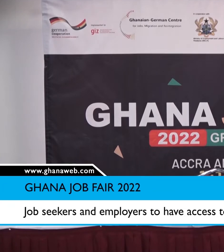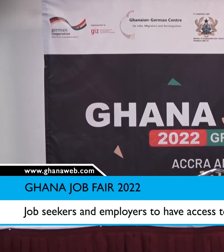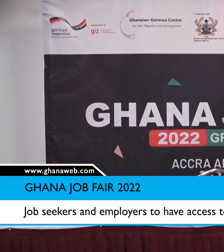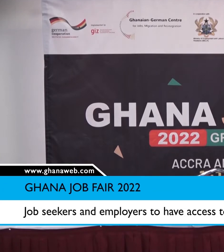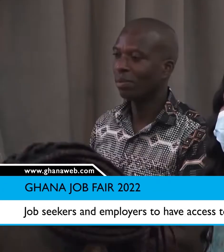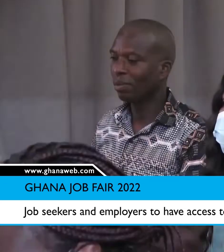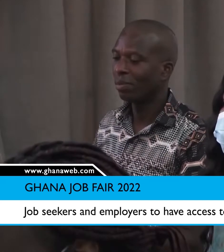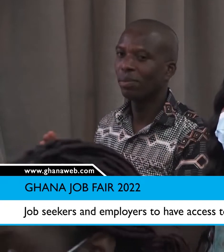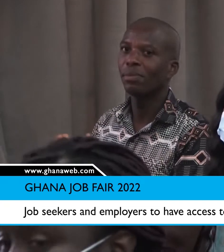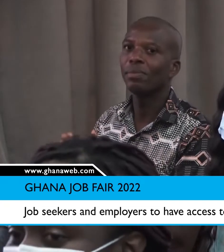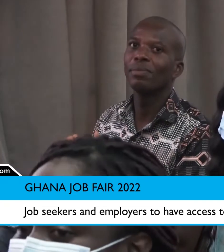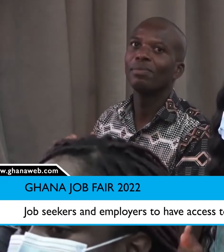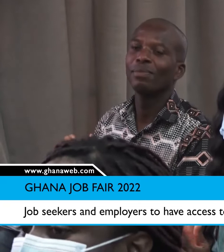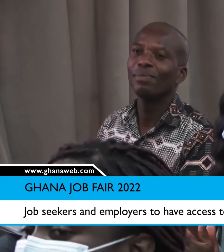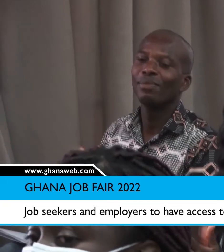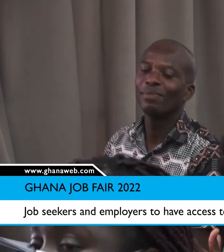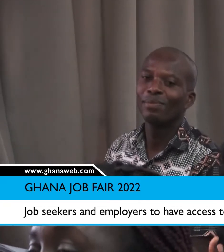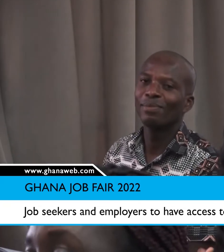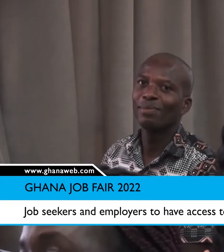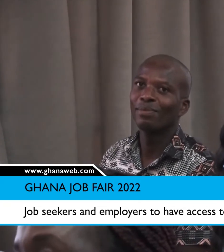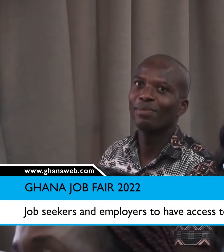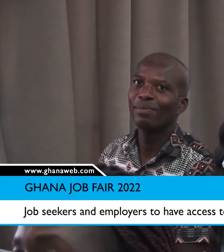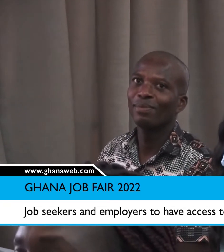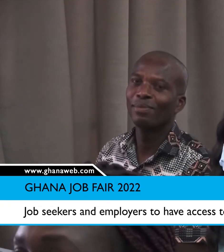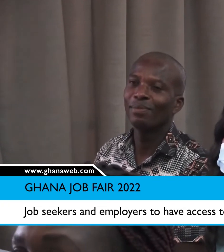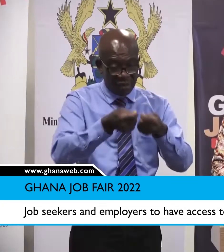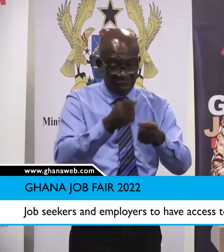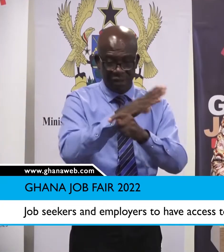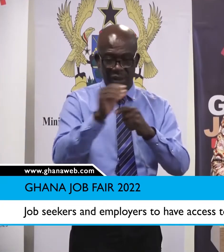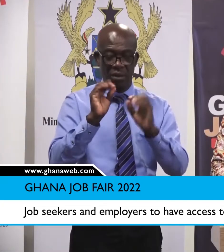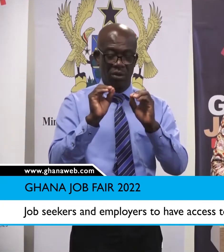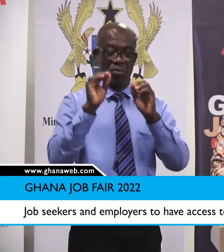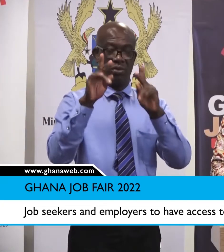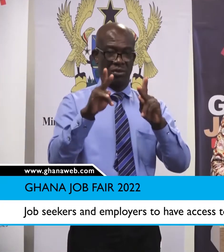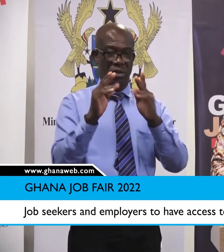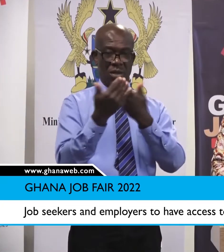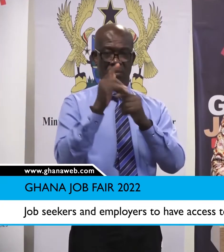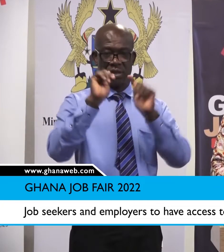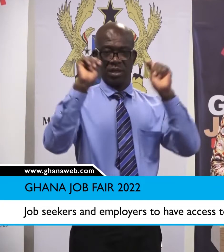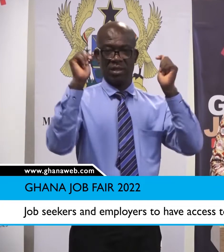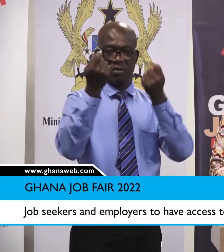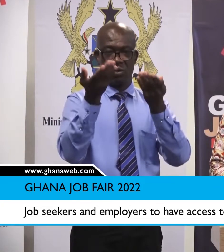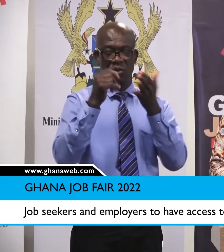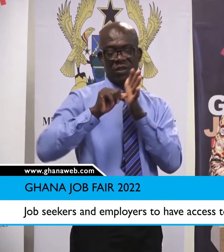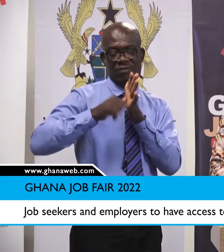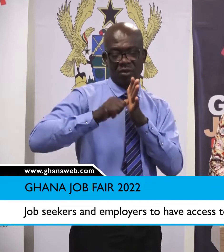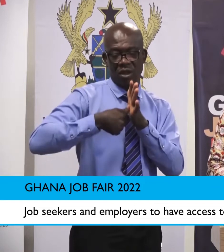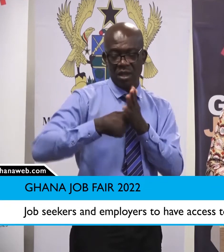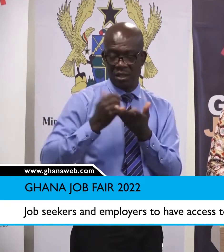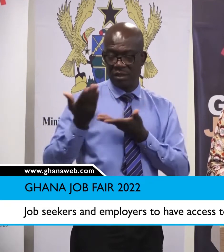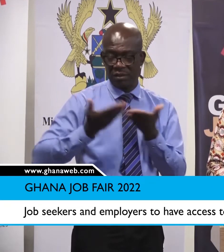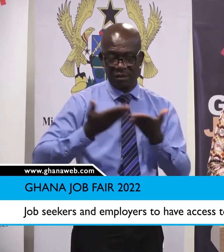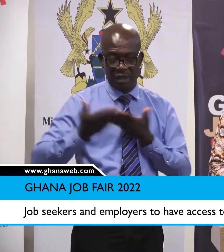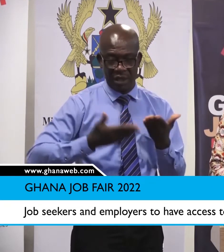organized under the theme Connecting Talents and Opportunities. By this theme, we aim to highlight the main service that